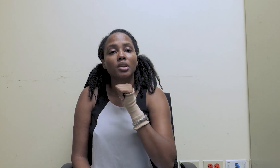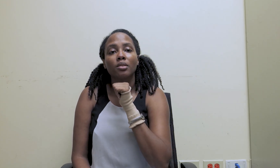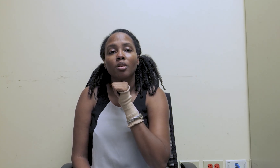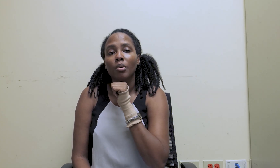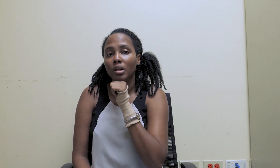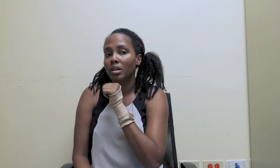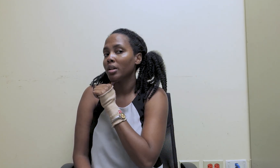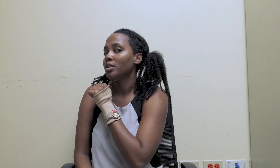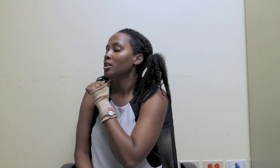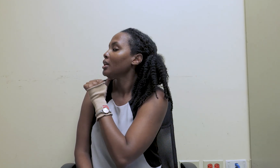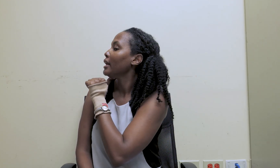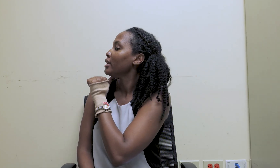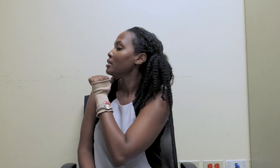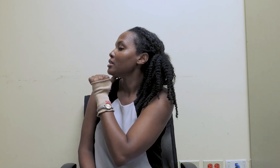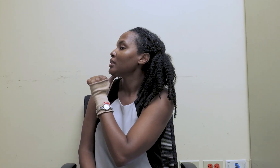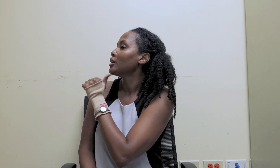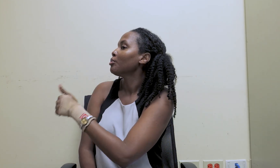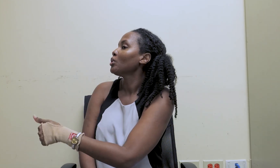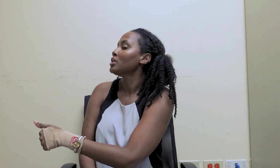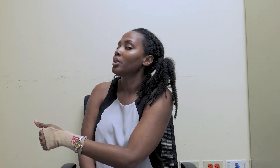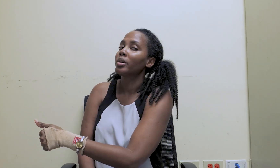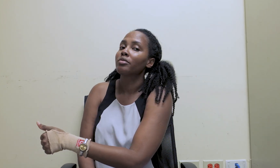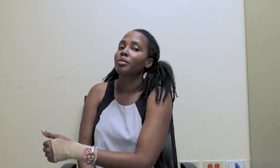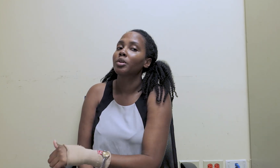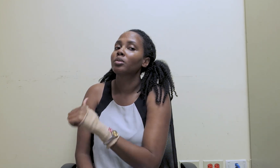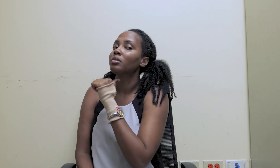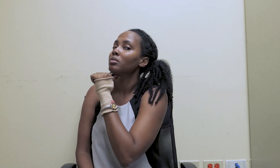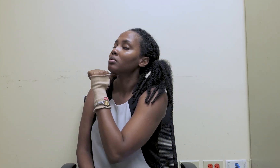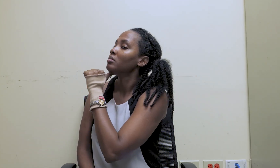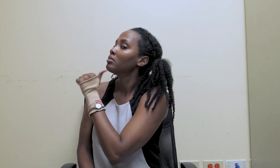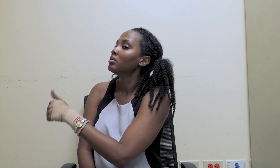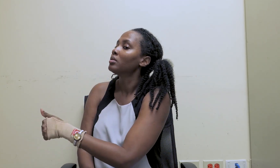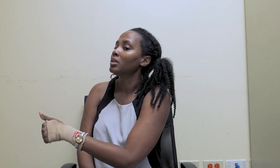your thumb under your chin like this and pull it away from you. Not.